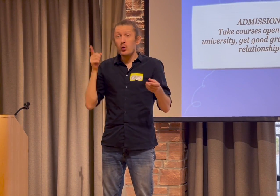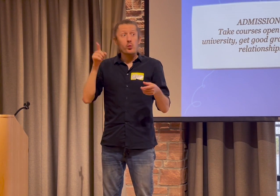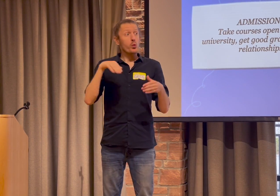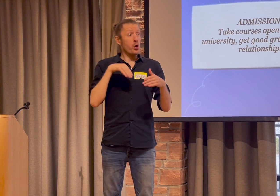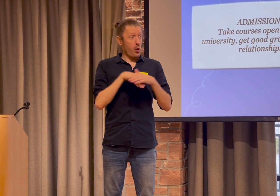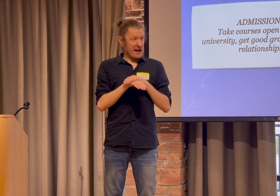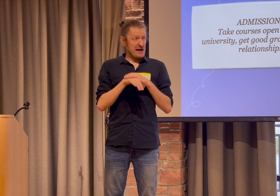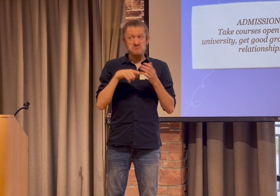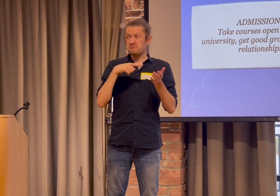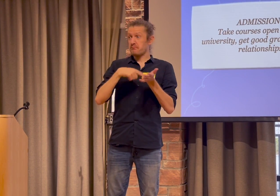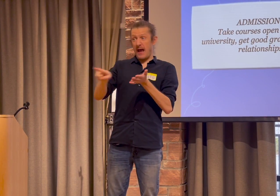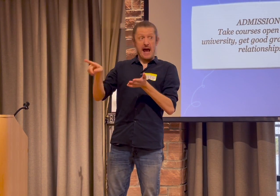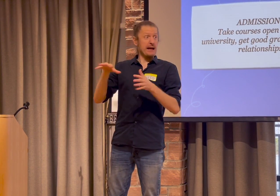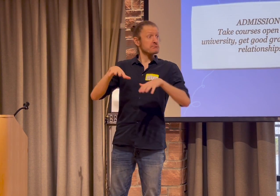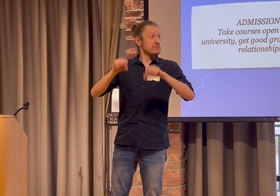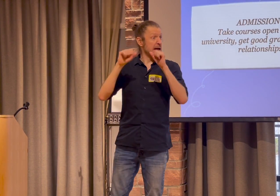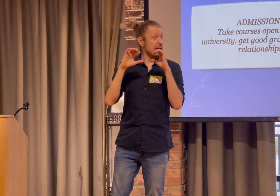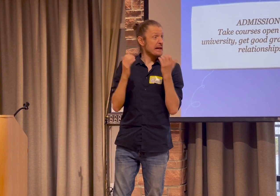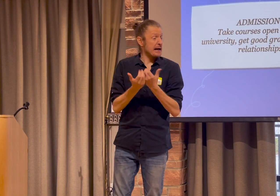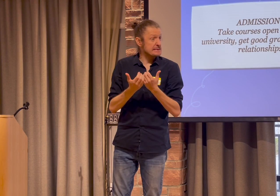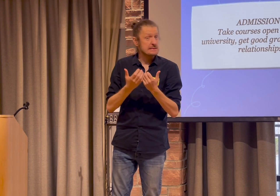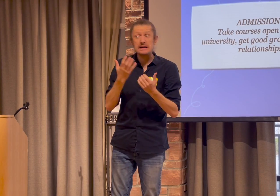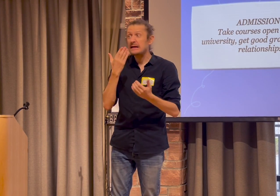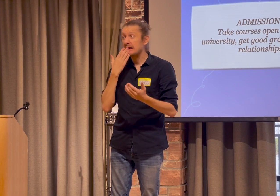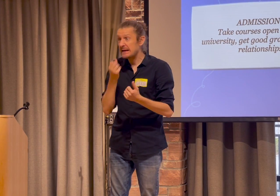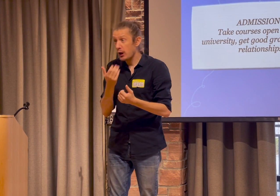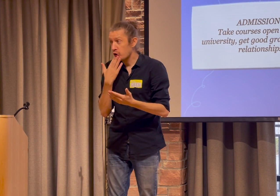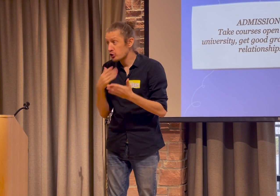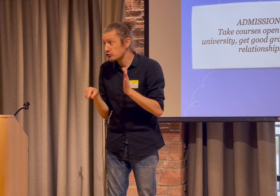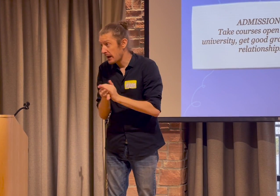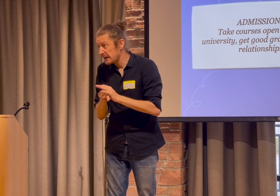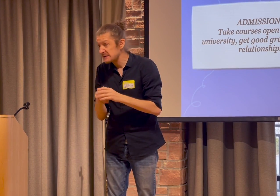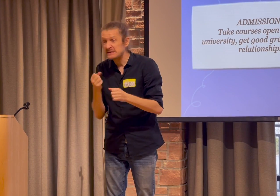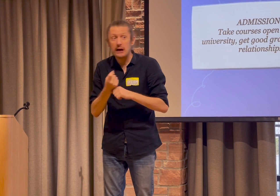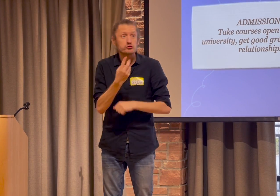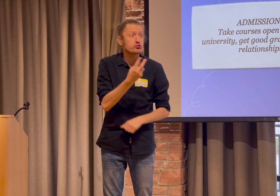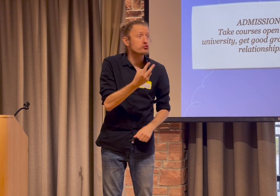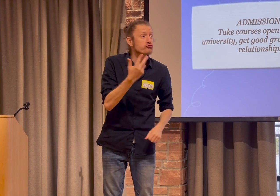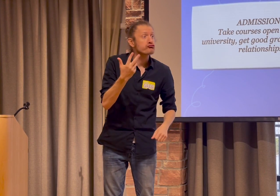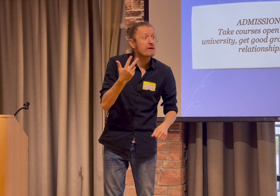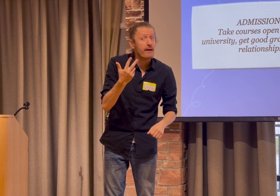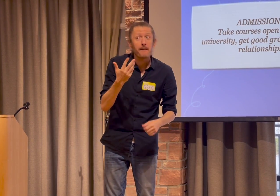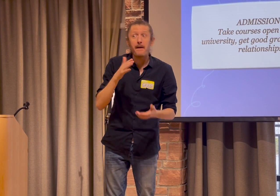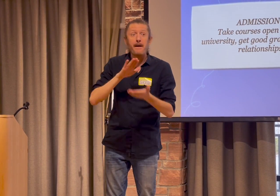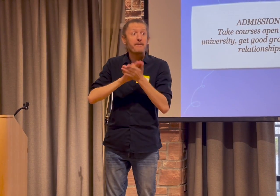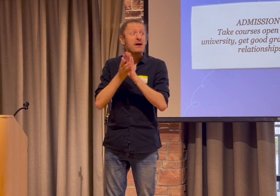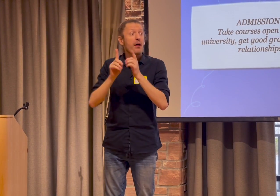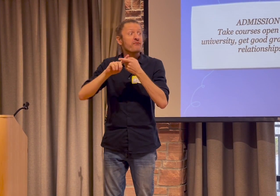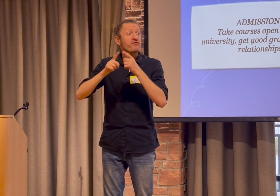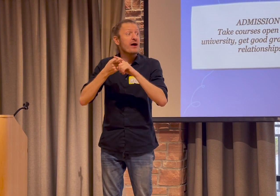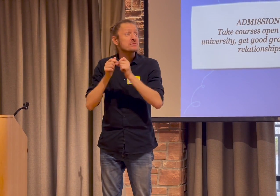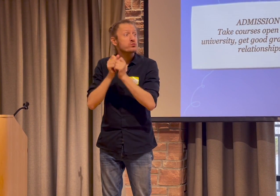history, you just want to take a class about chemistry, you can go in, pay to take one class, get a good